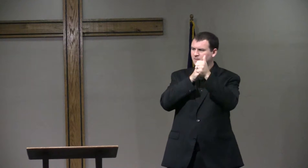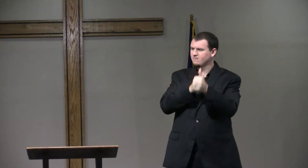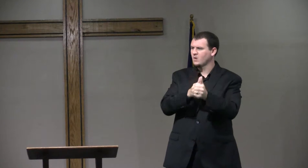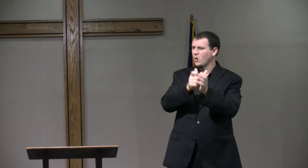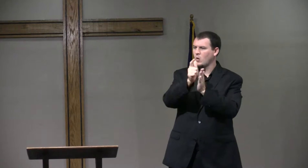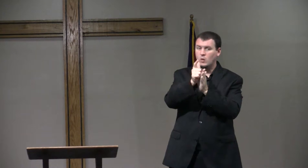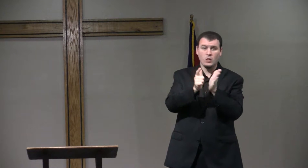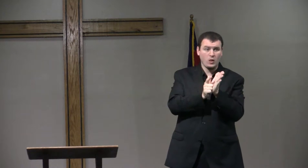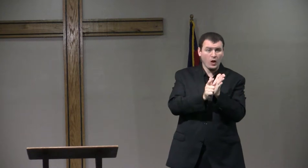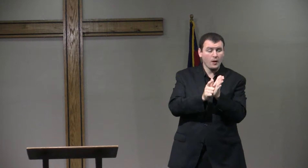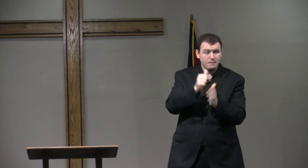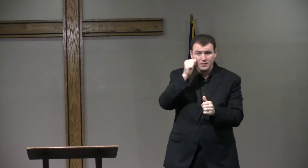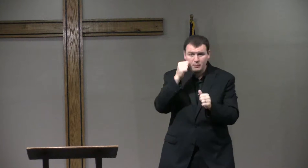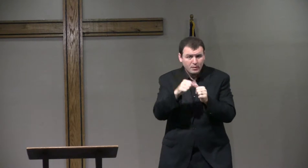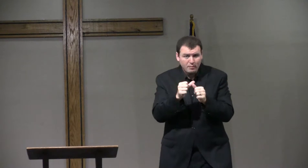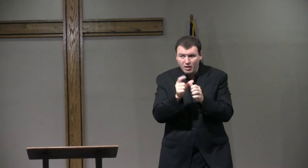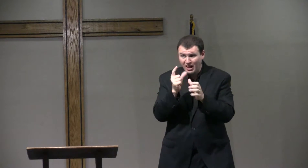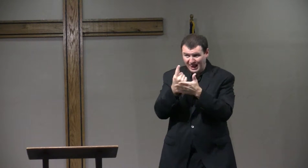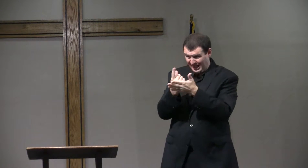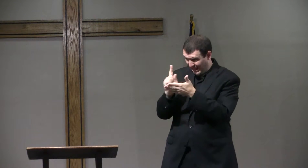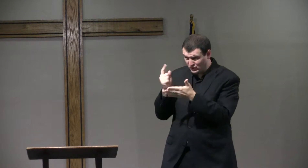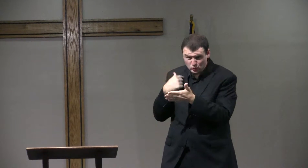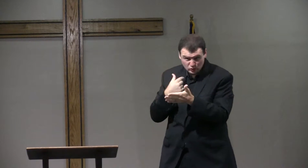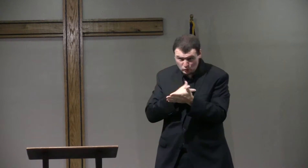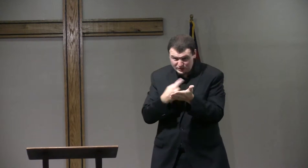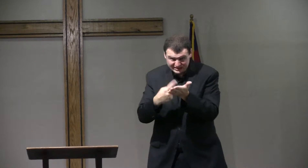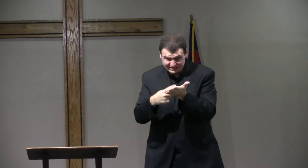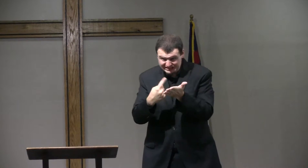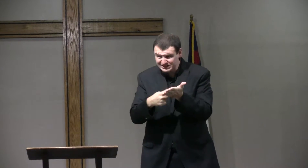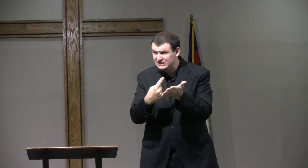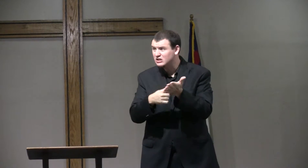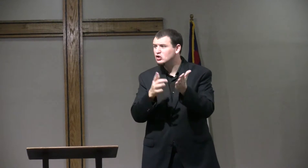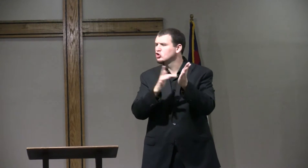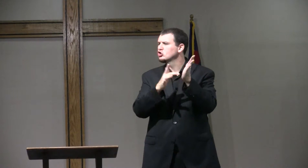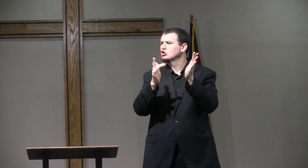These religious leaders were very strict in following their laws,